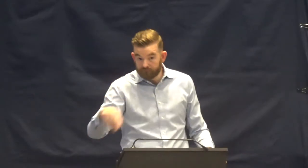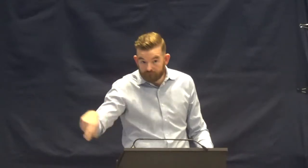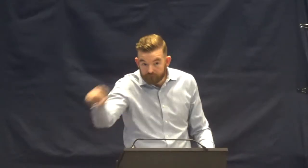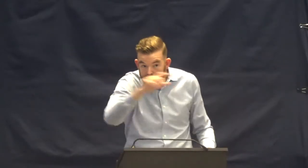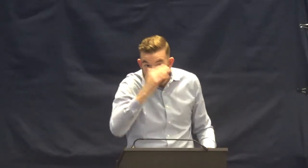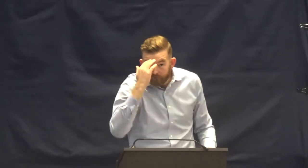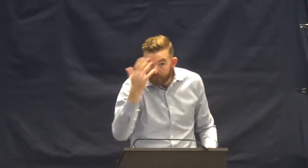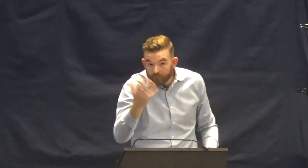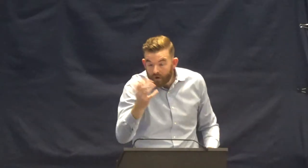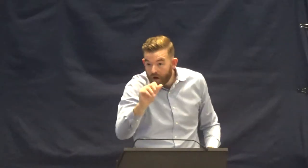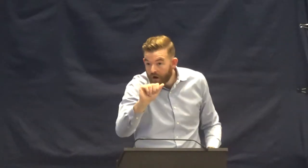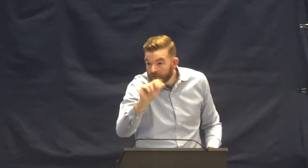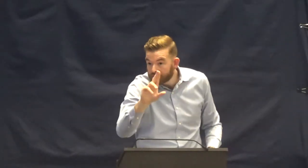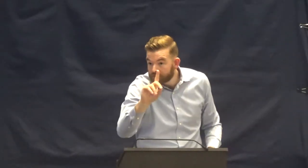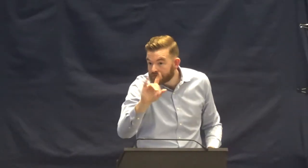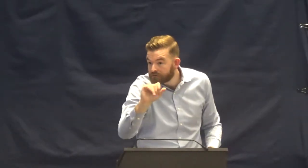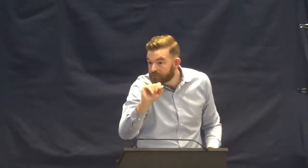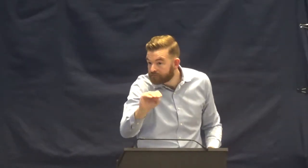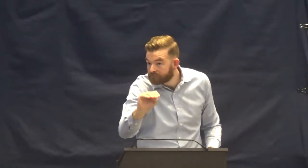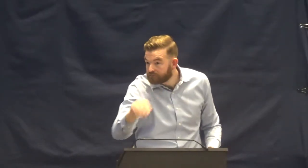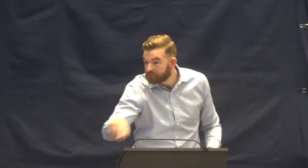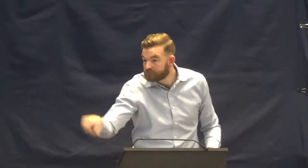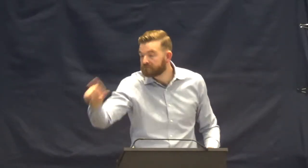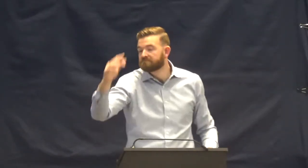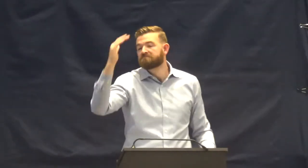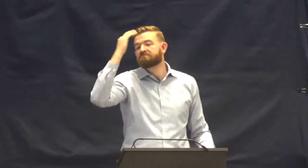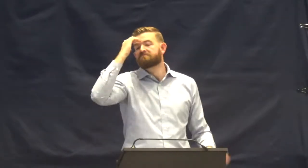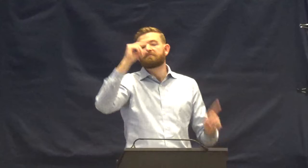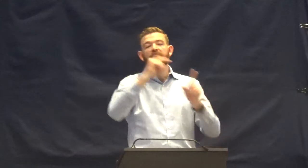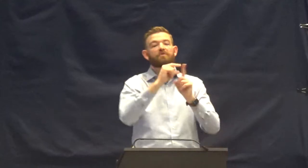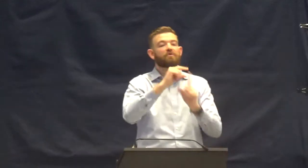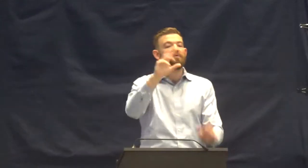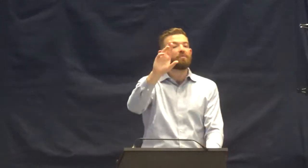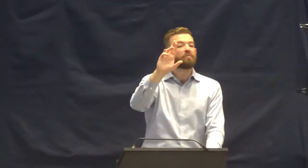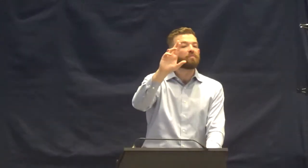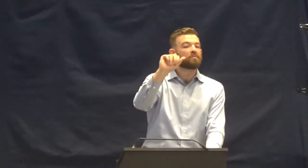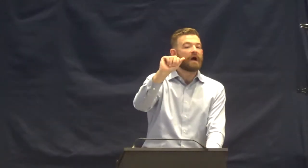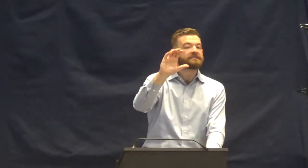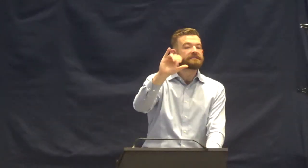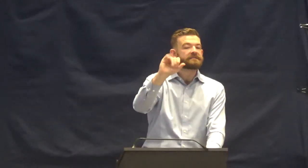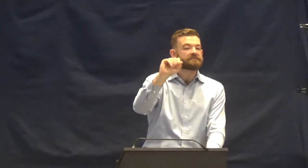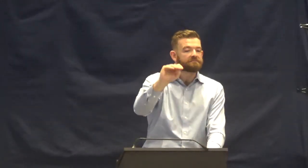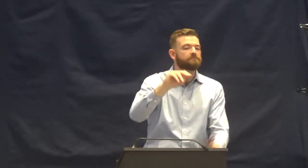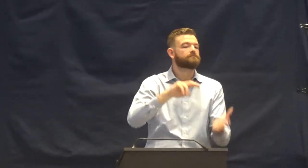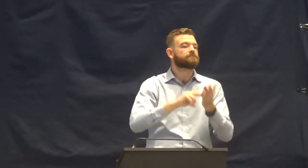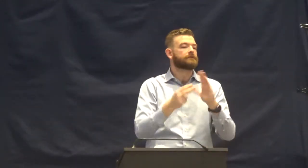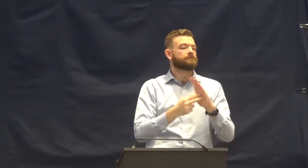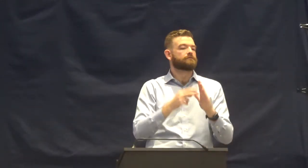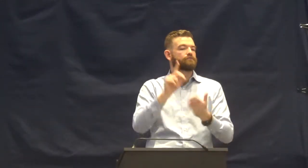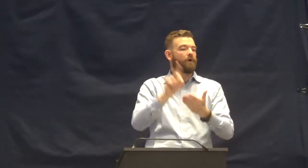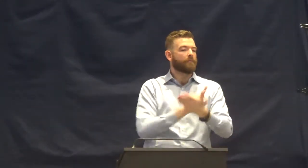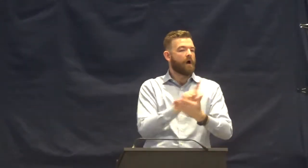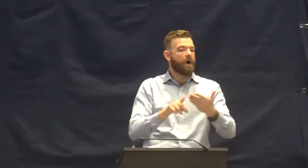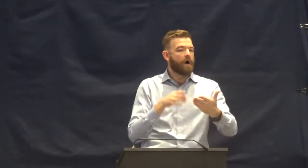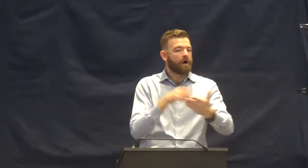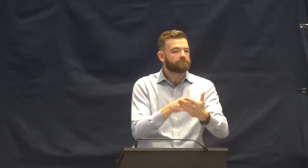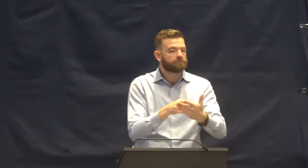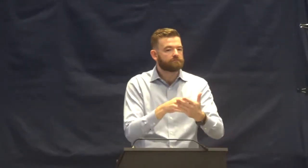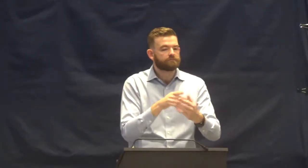The story of oddism. Do you know the term of oddism? You know racism.